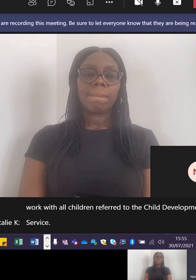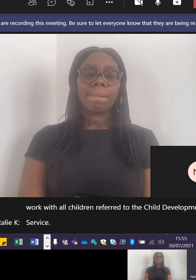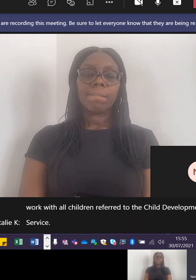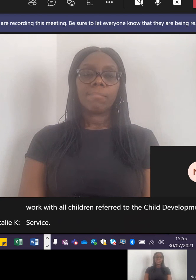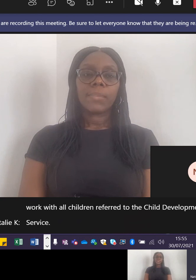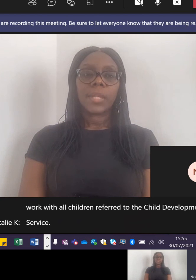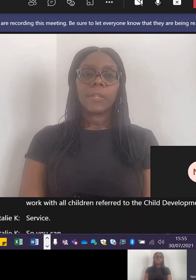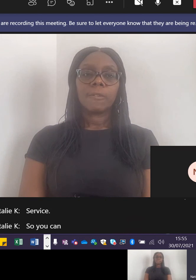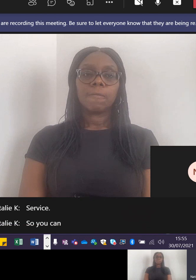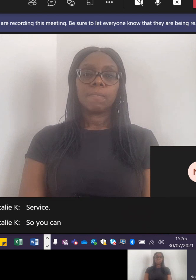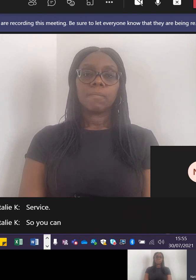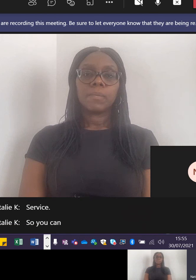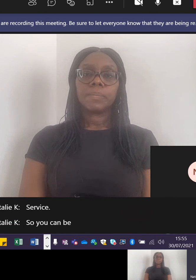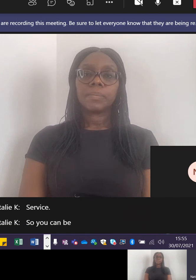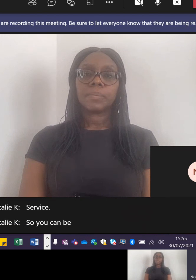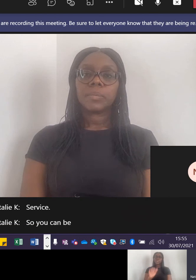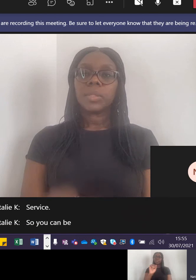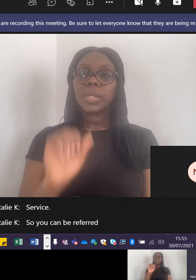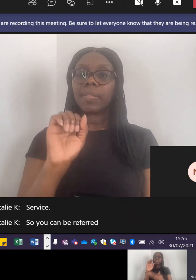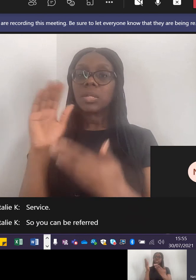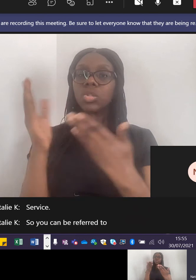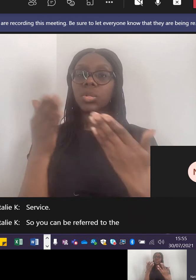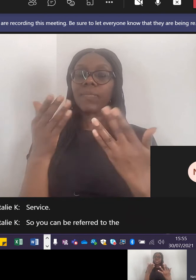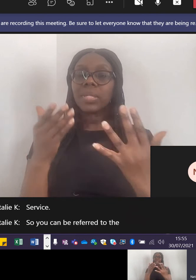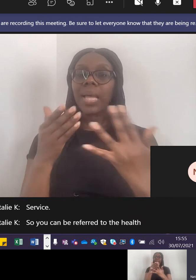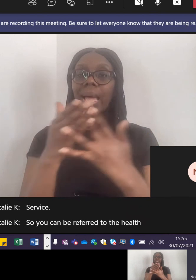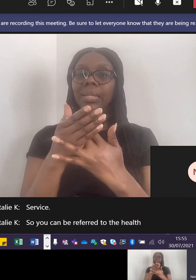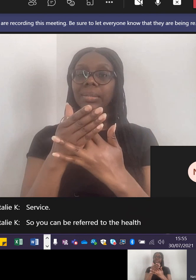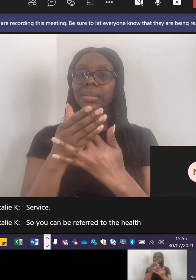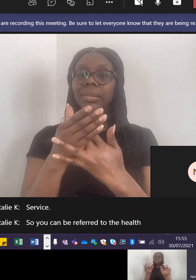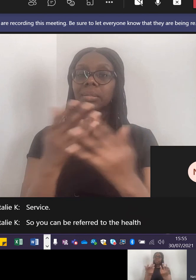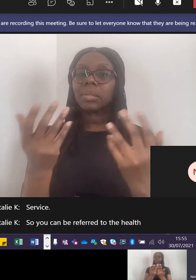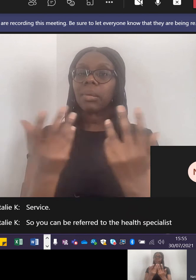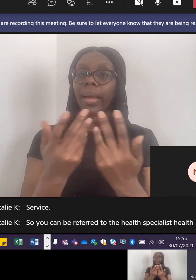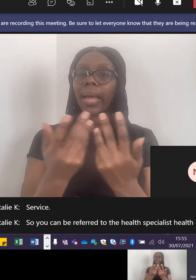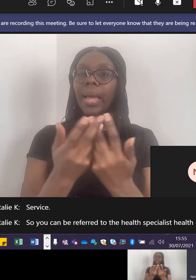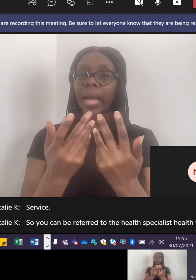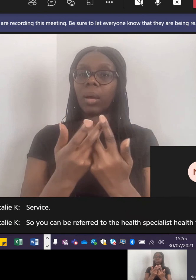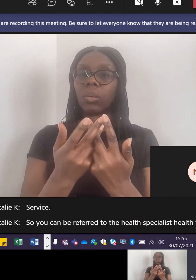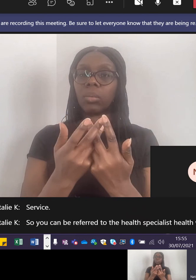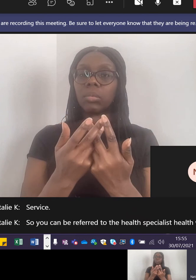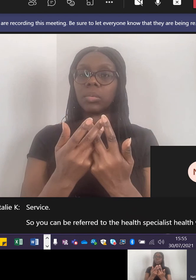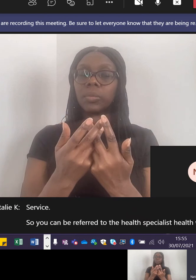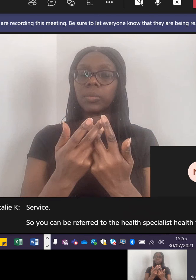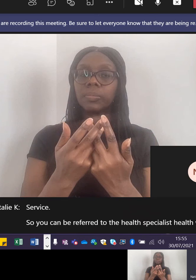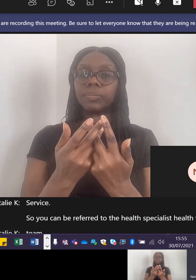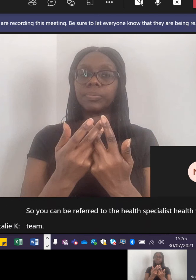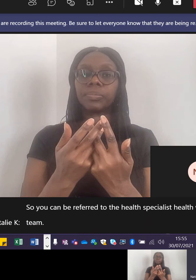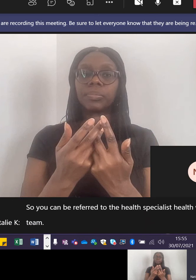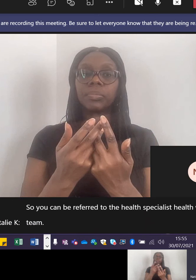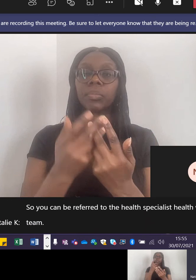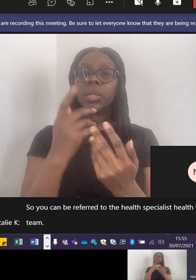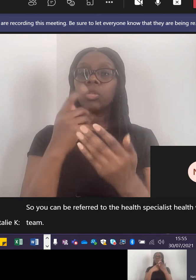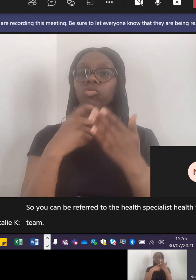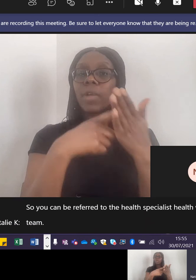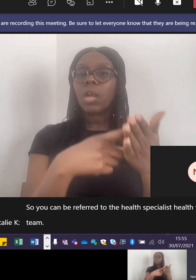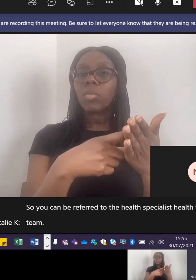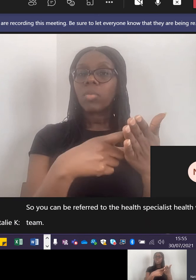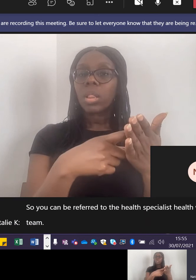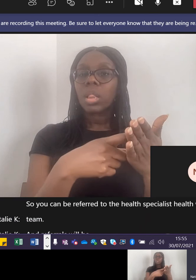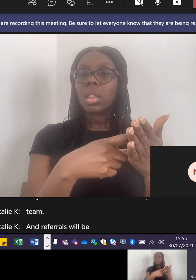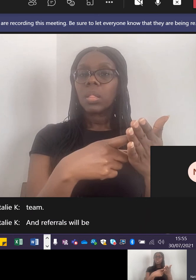So you can be referred to the specialist health visiting team, and referrals will